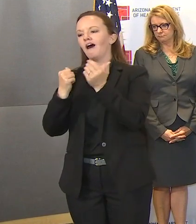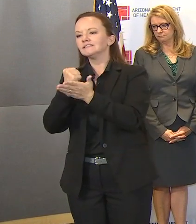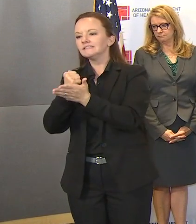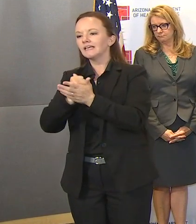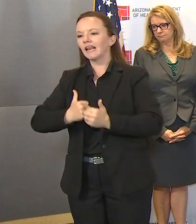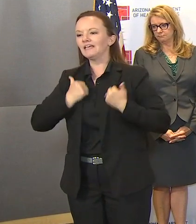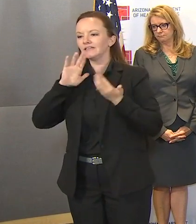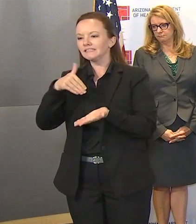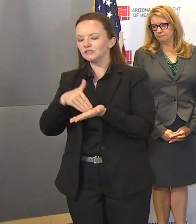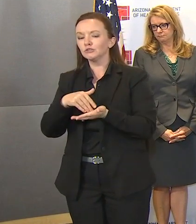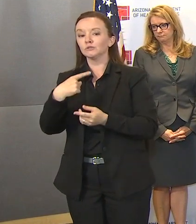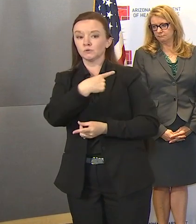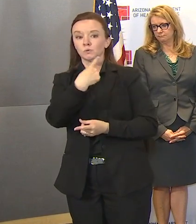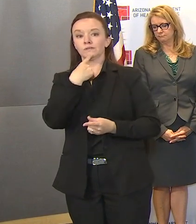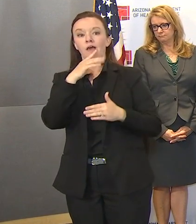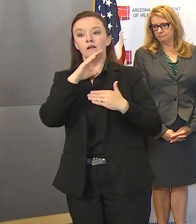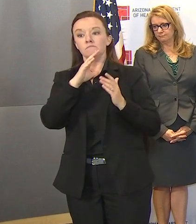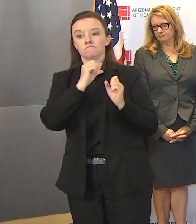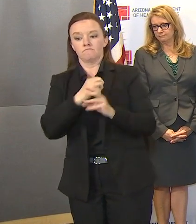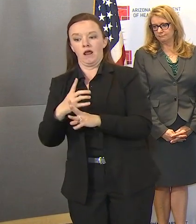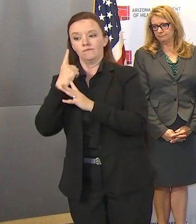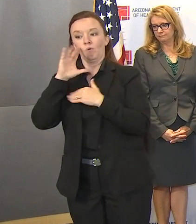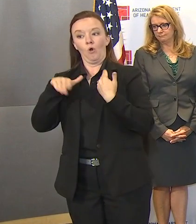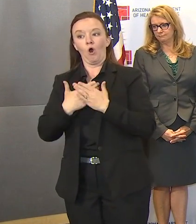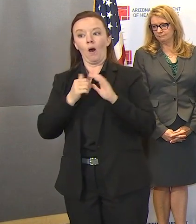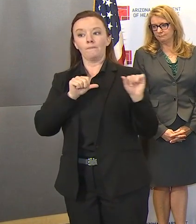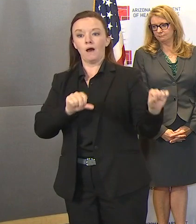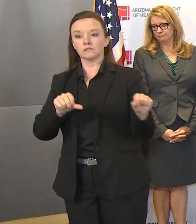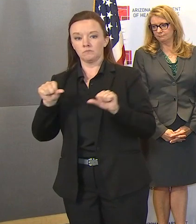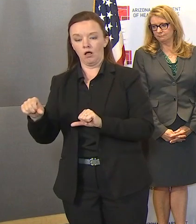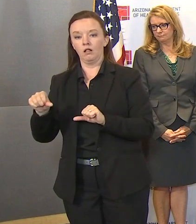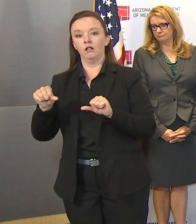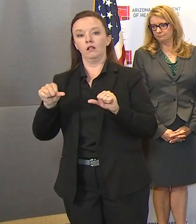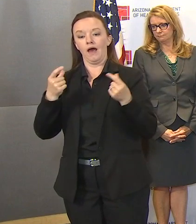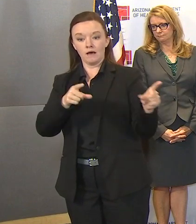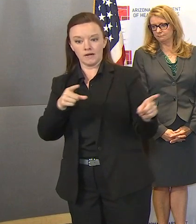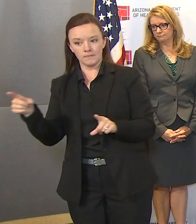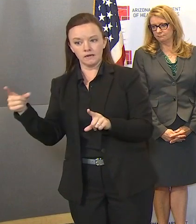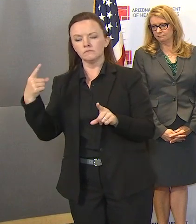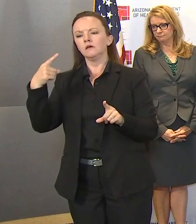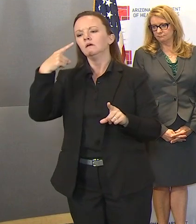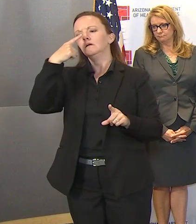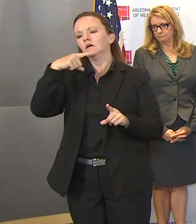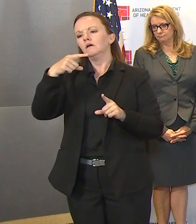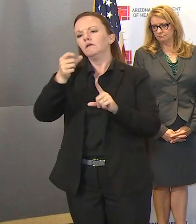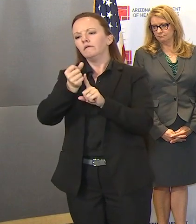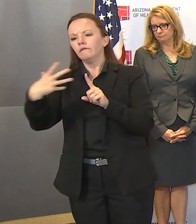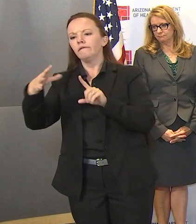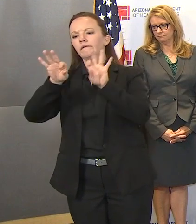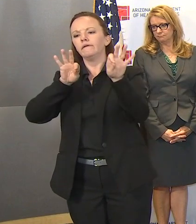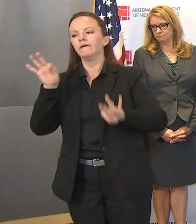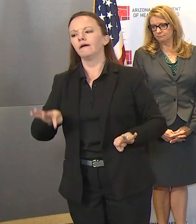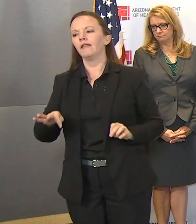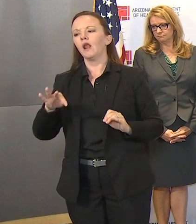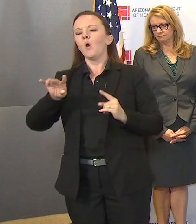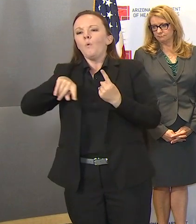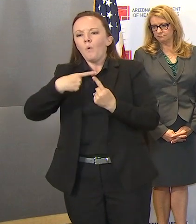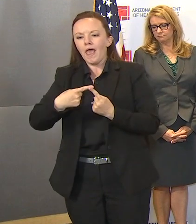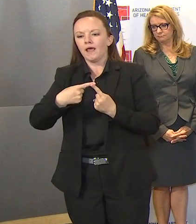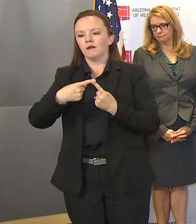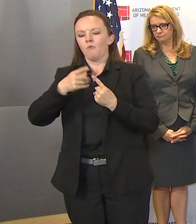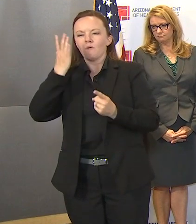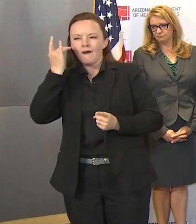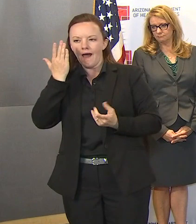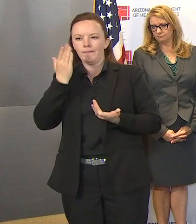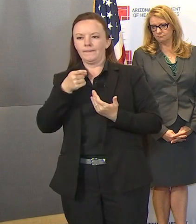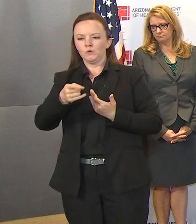about planning for all possibilities, can you describe what might lead you to declare a state of emergency, or